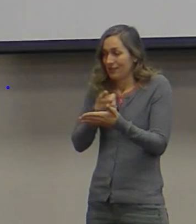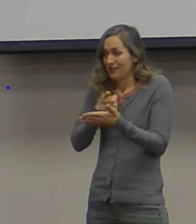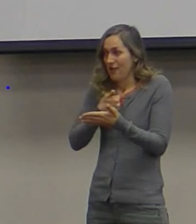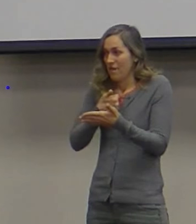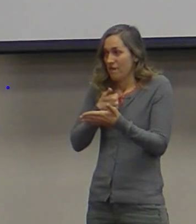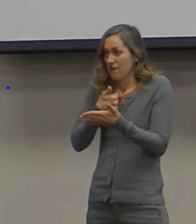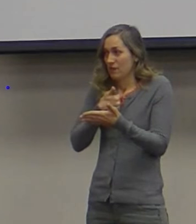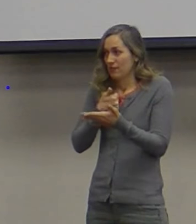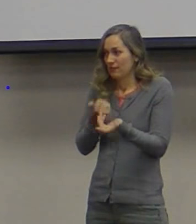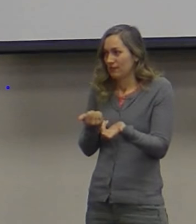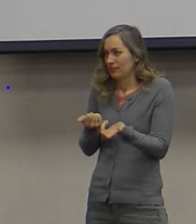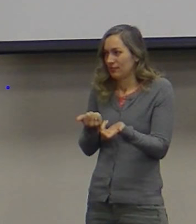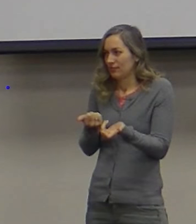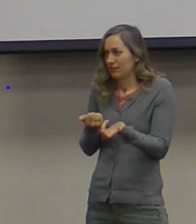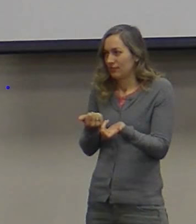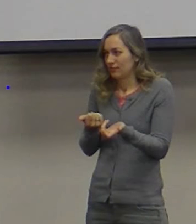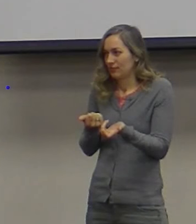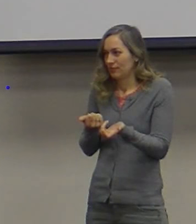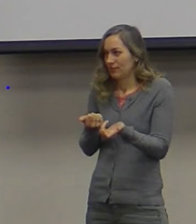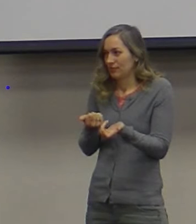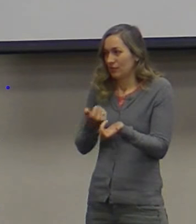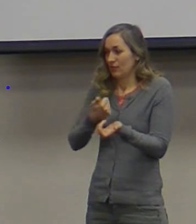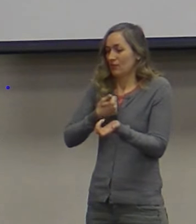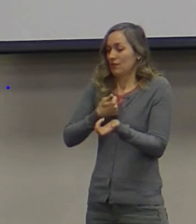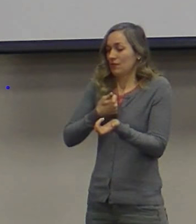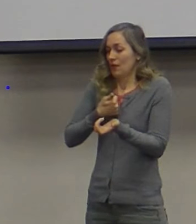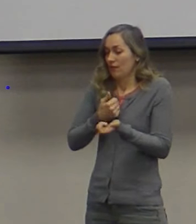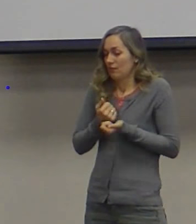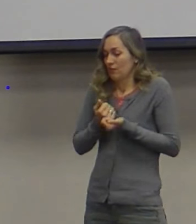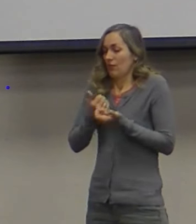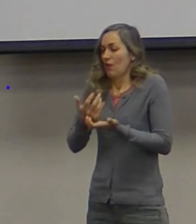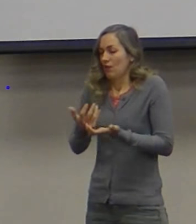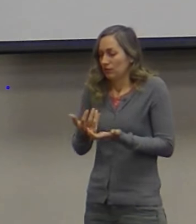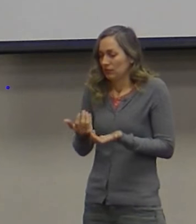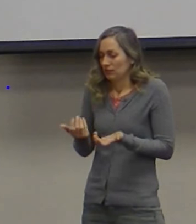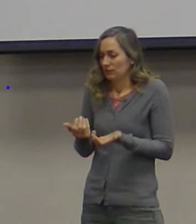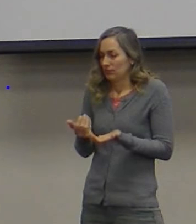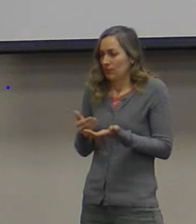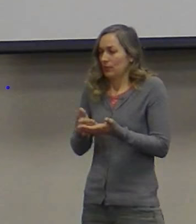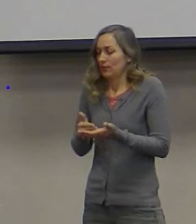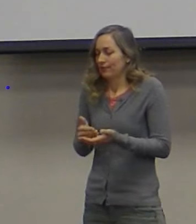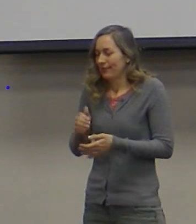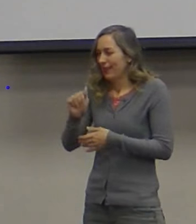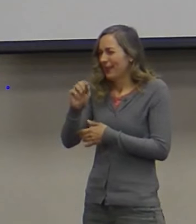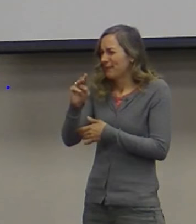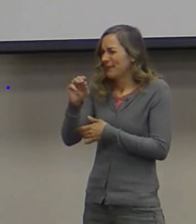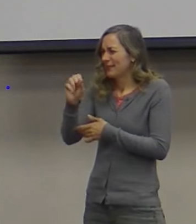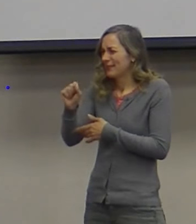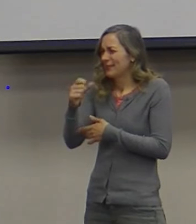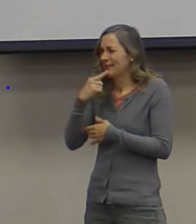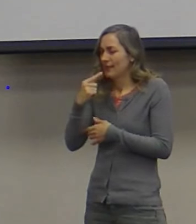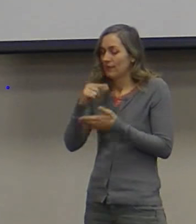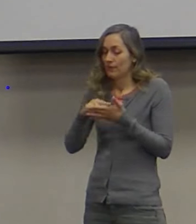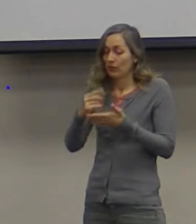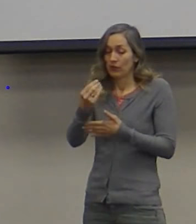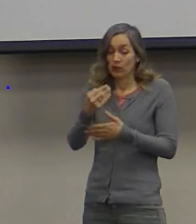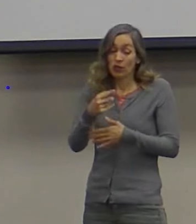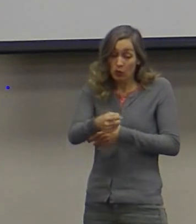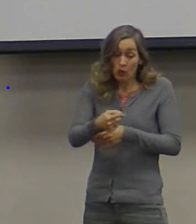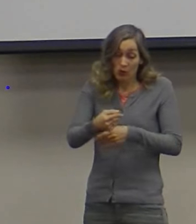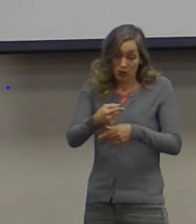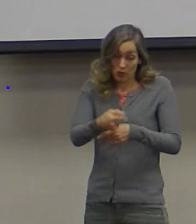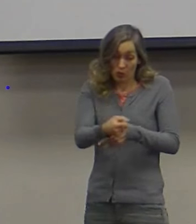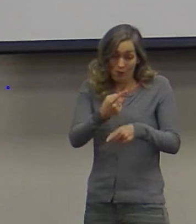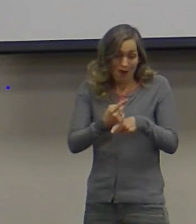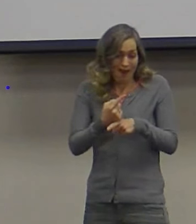or your old self. See, Amos said here in verse 14, "You're right, I was no prophet,